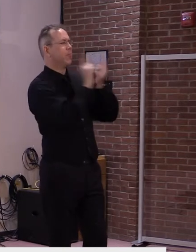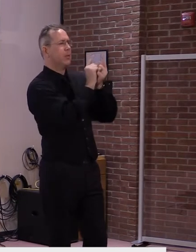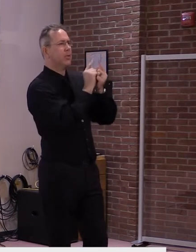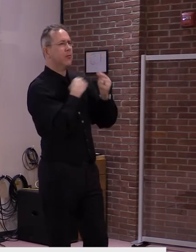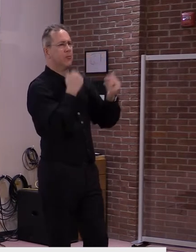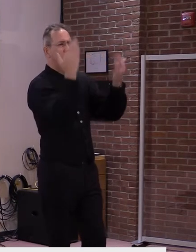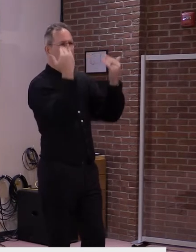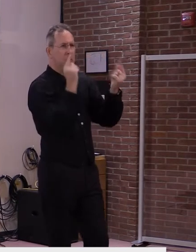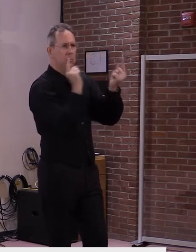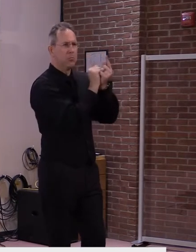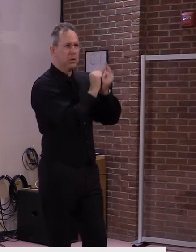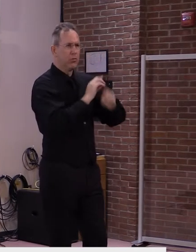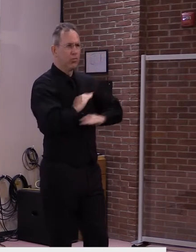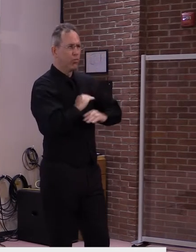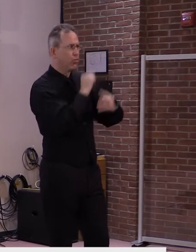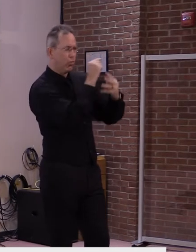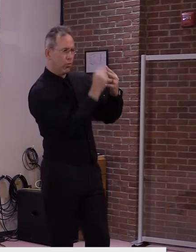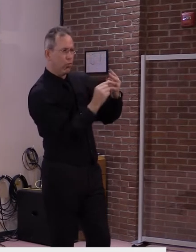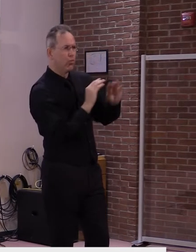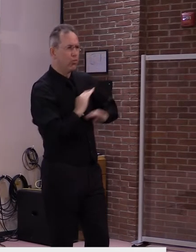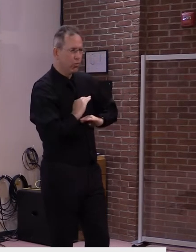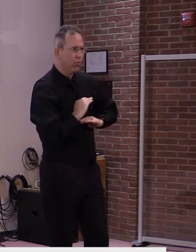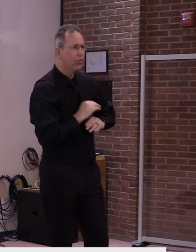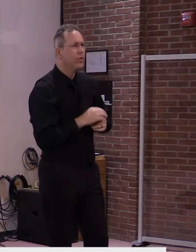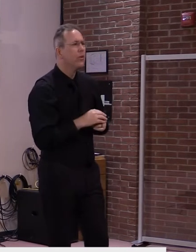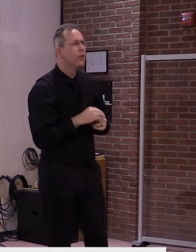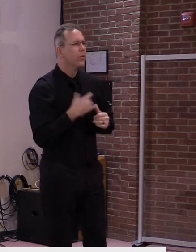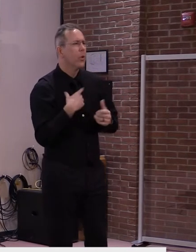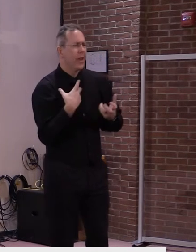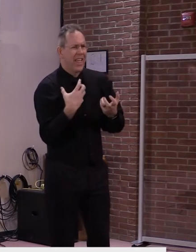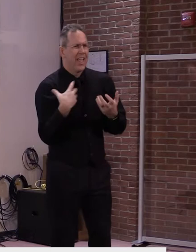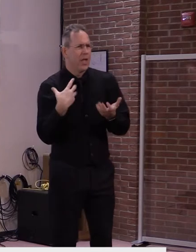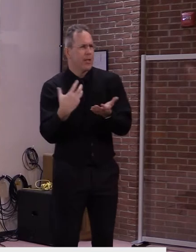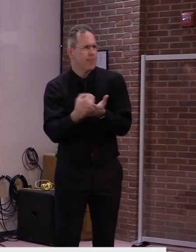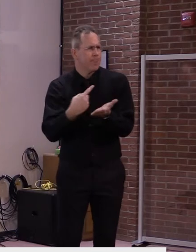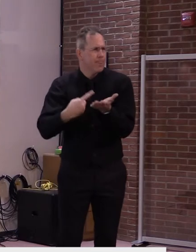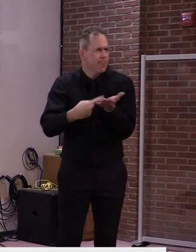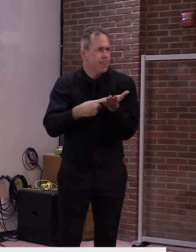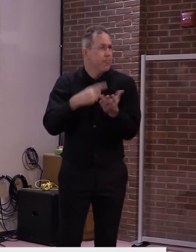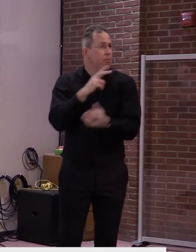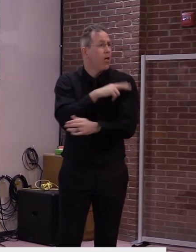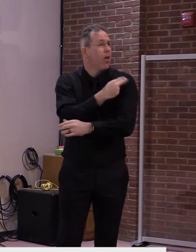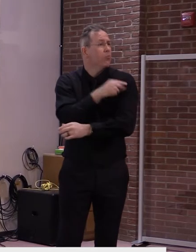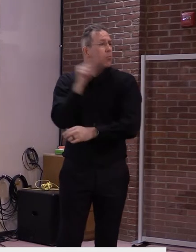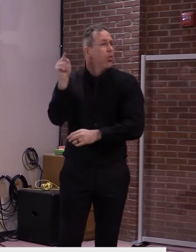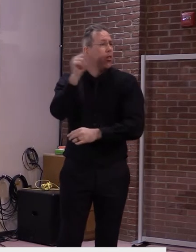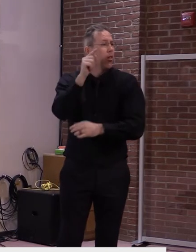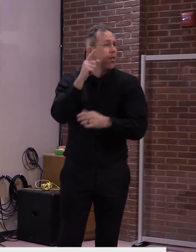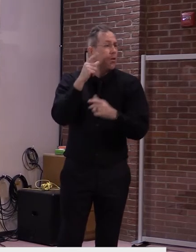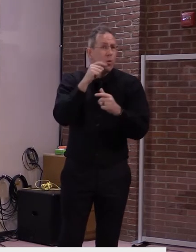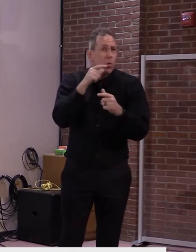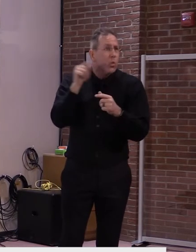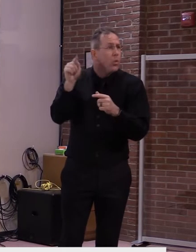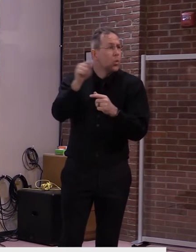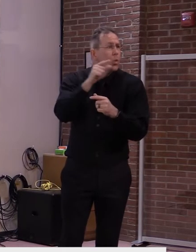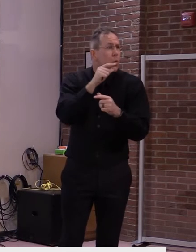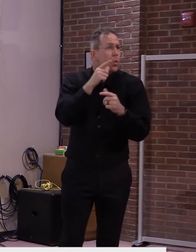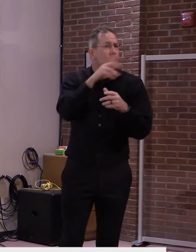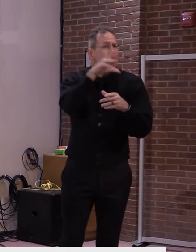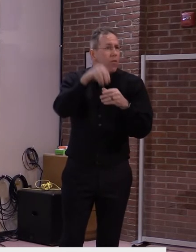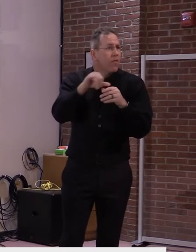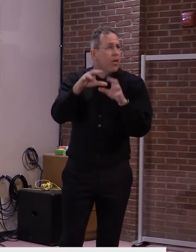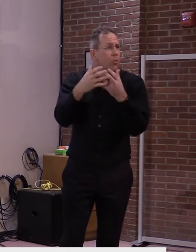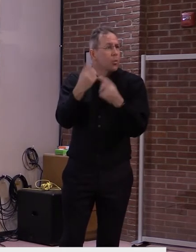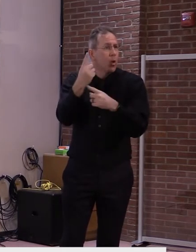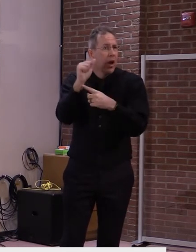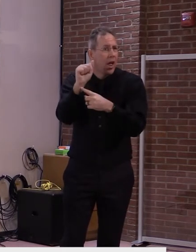are continuing to work with hospitals to ensure clarity on who is included in Group 1A, and we are providing